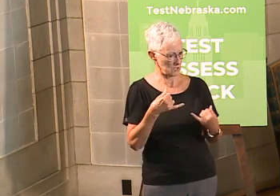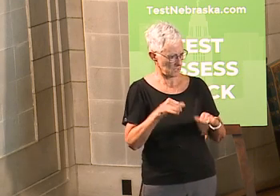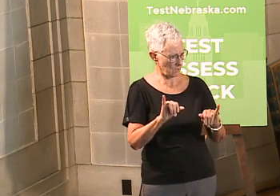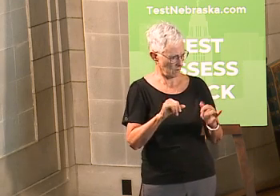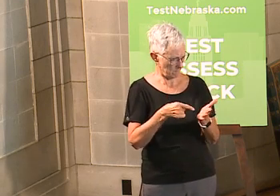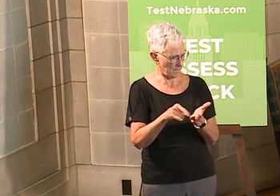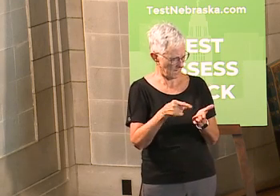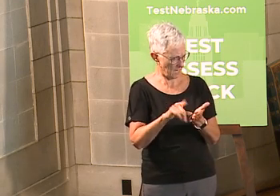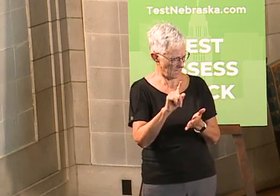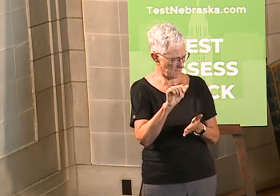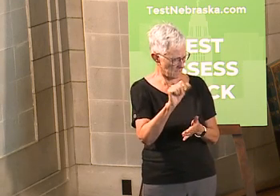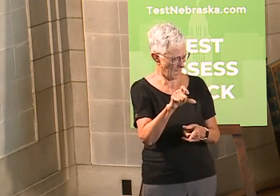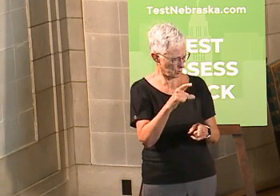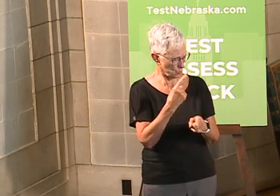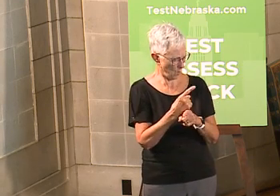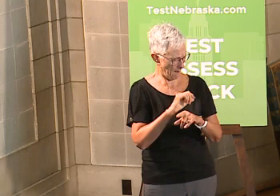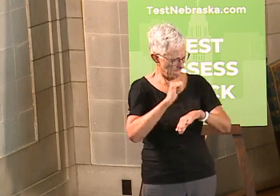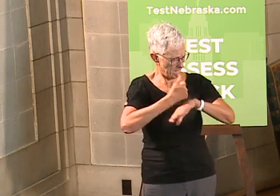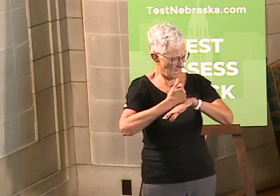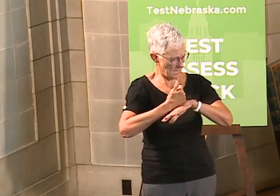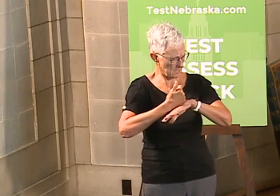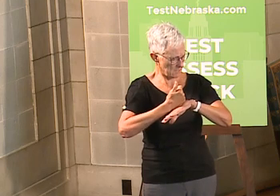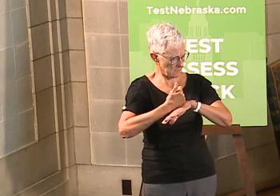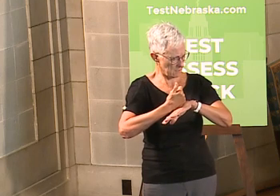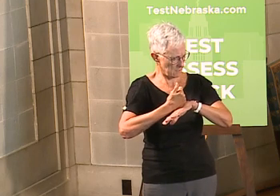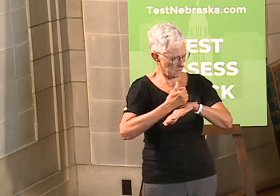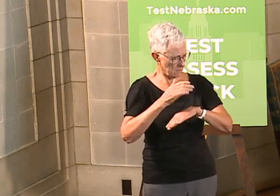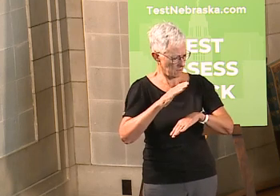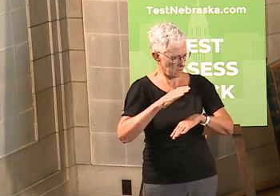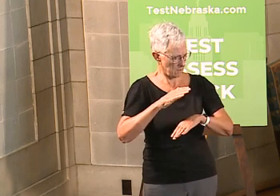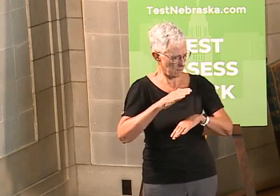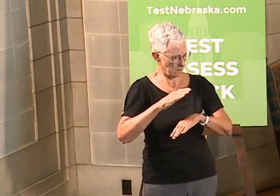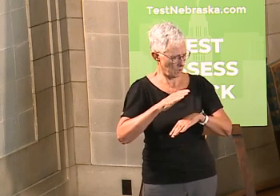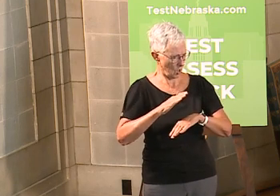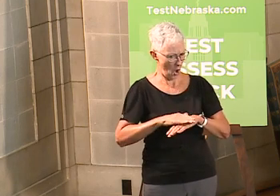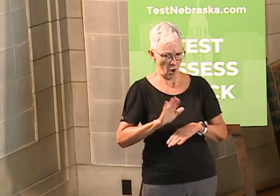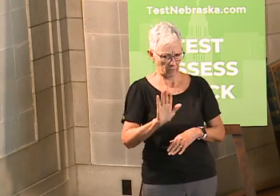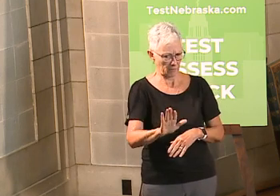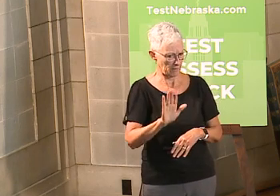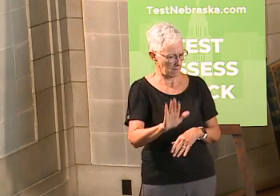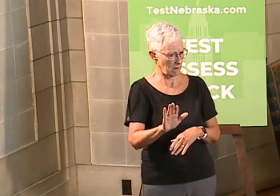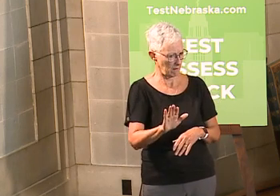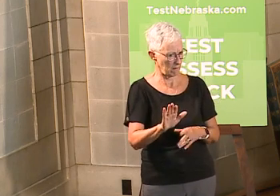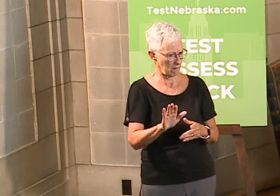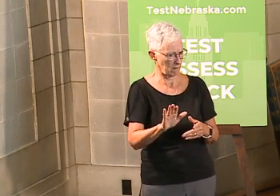on, that's gonna continue to be farmland or